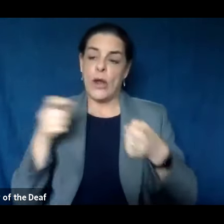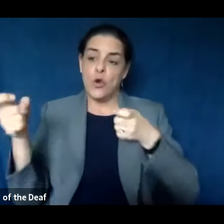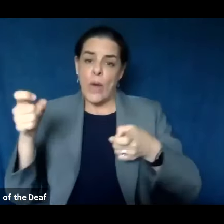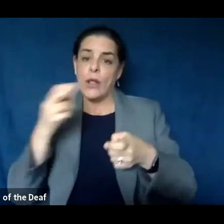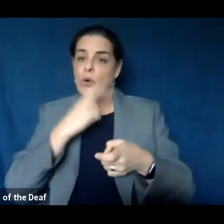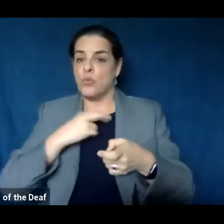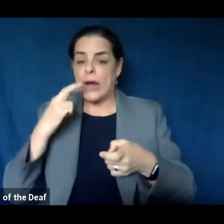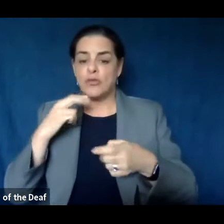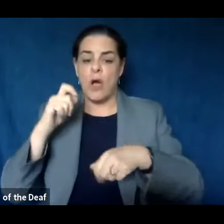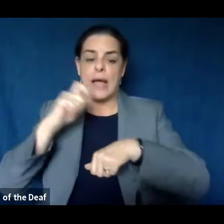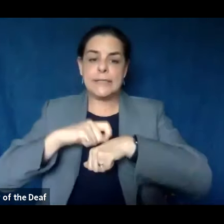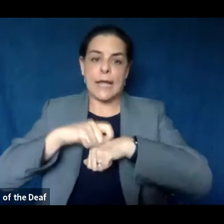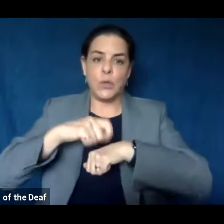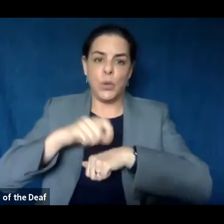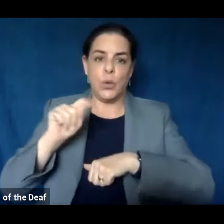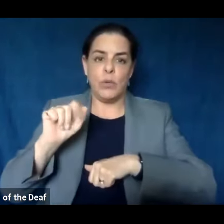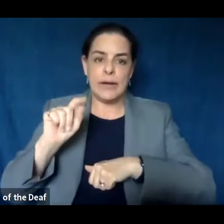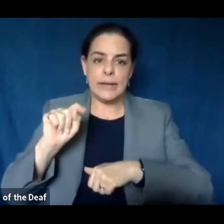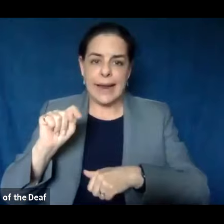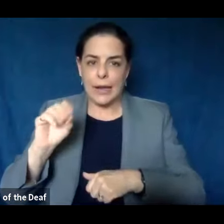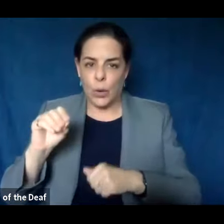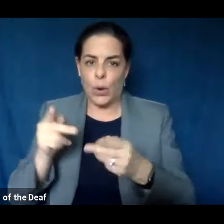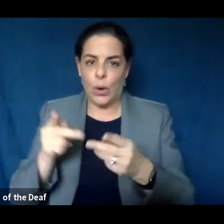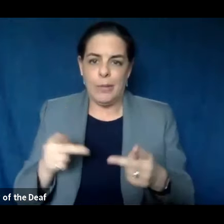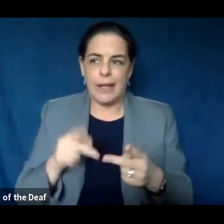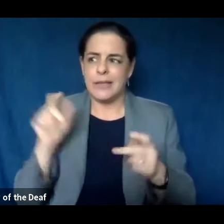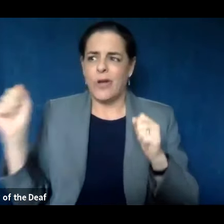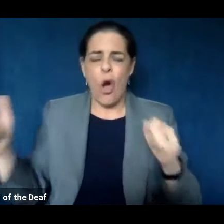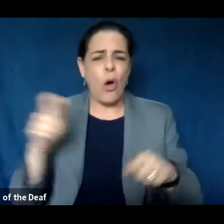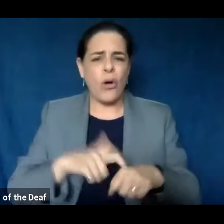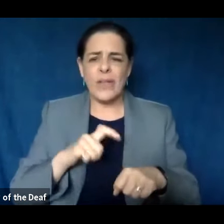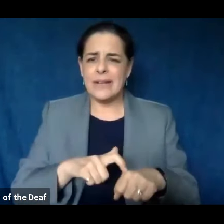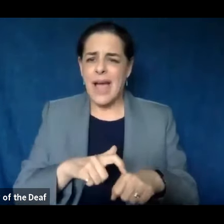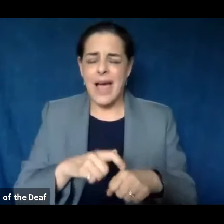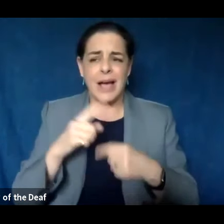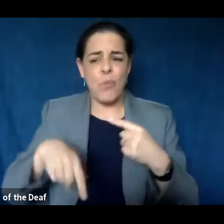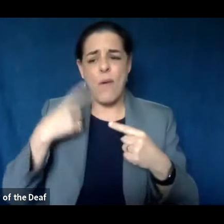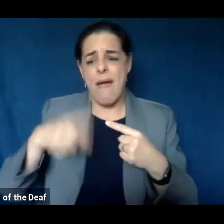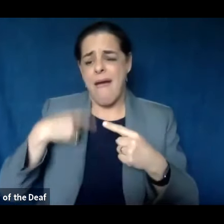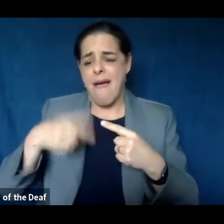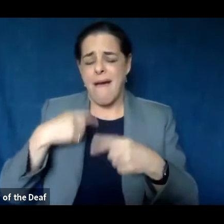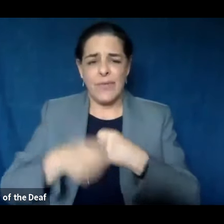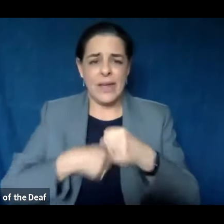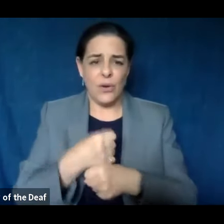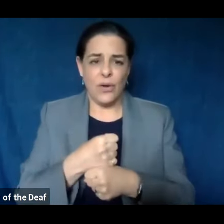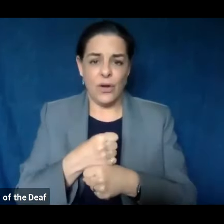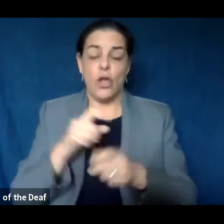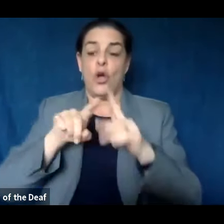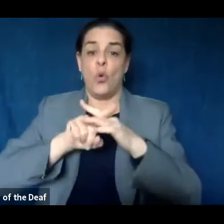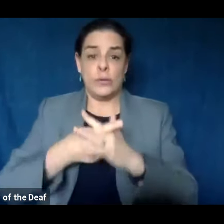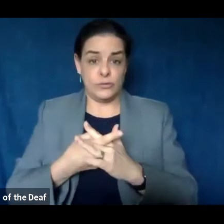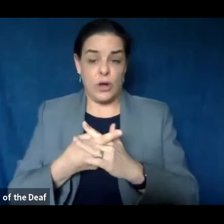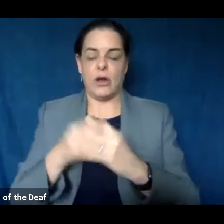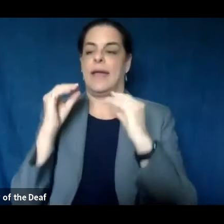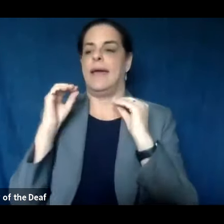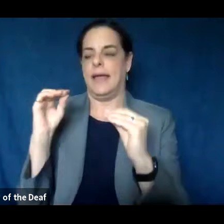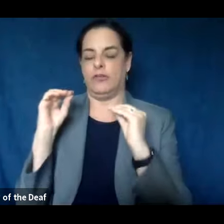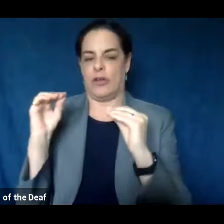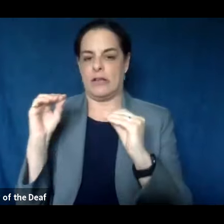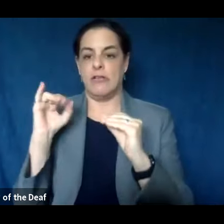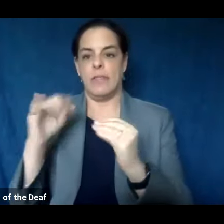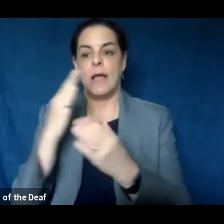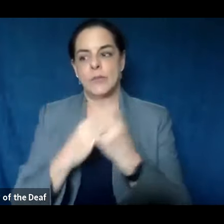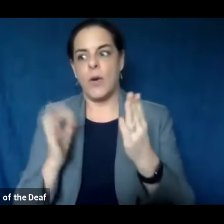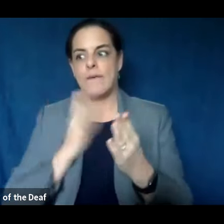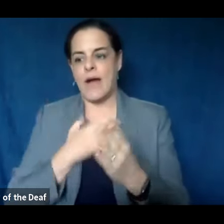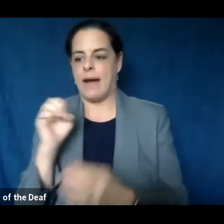parlors, and other industries all the time, year round. So we start with education. It's part of our enforcement,